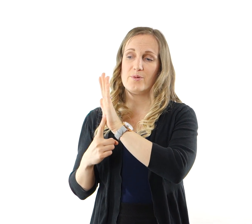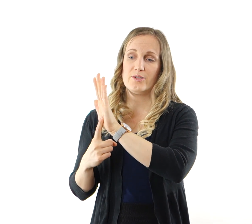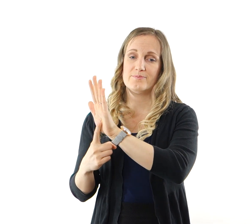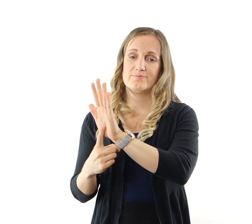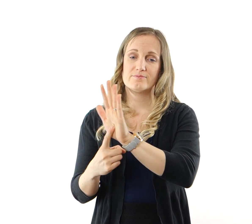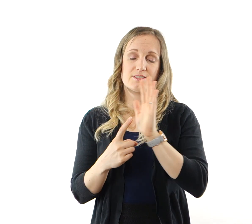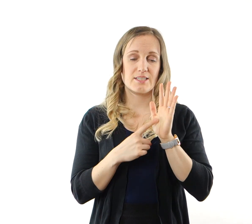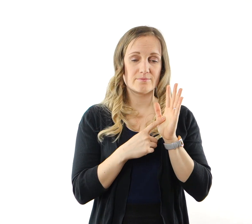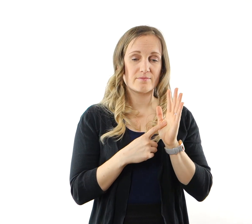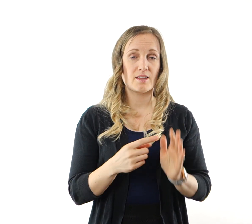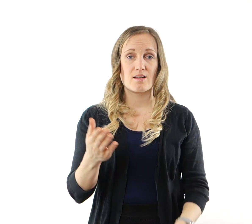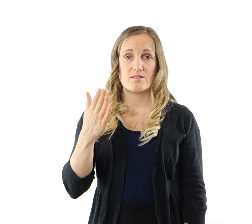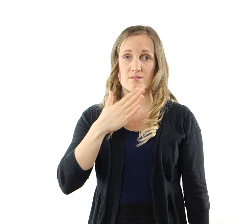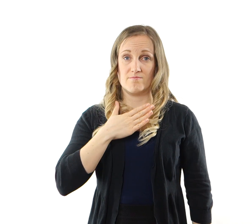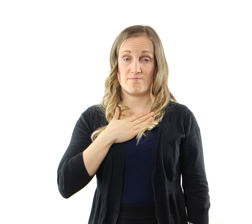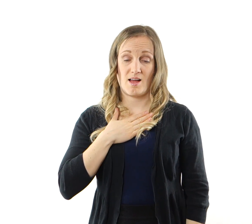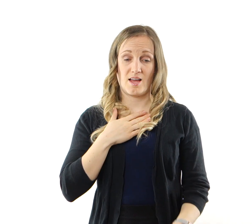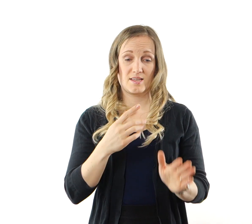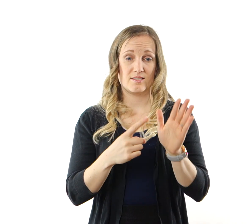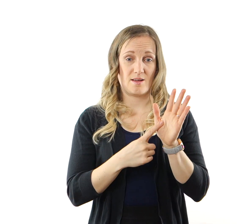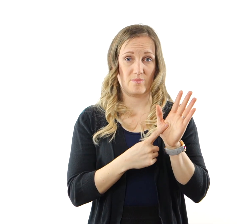example. See? So my example,